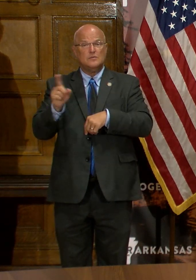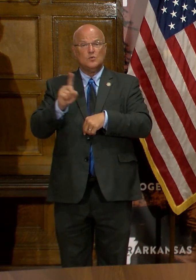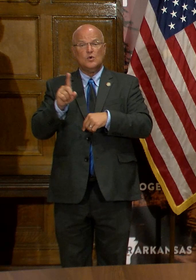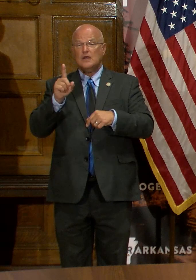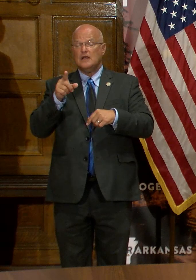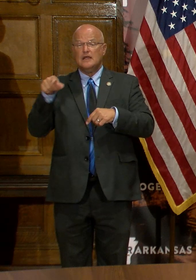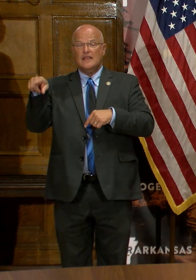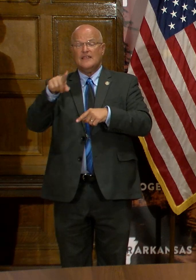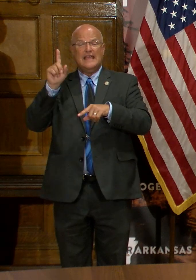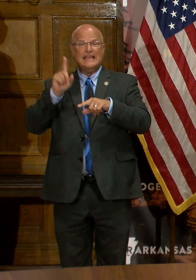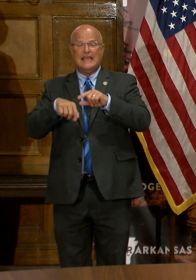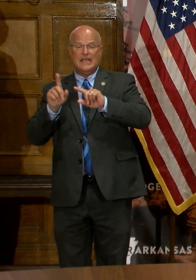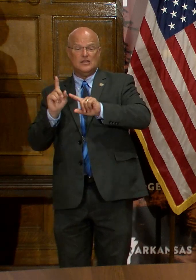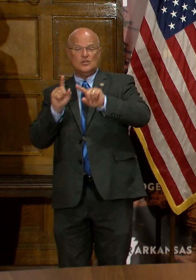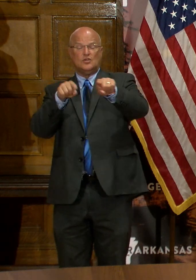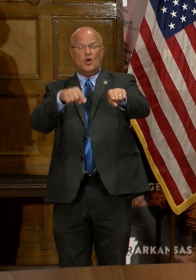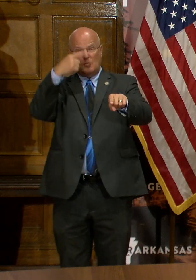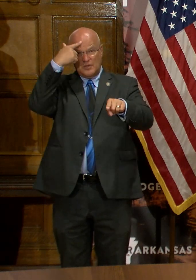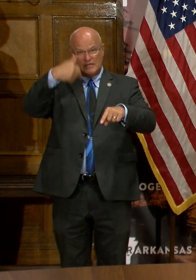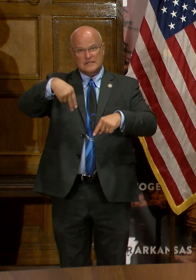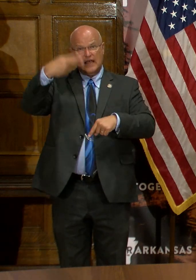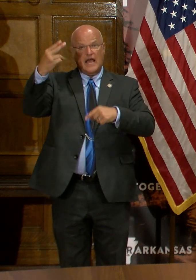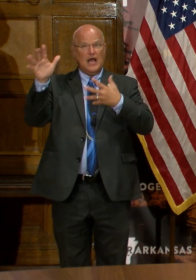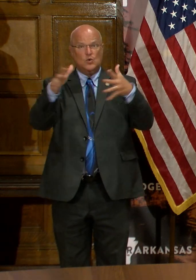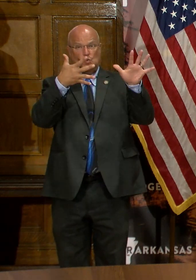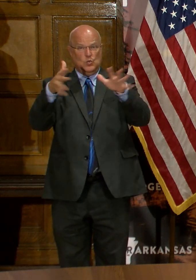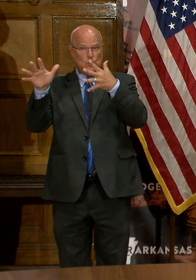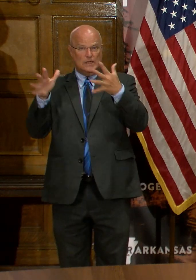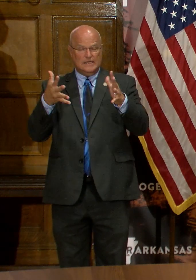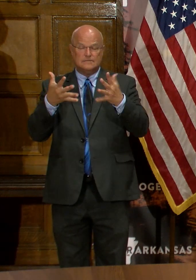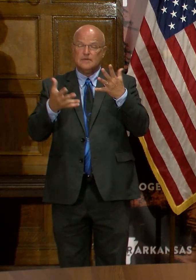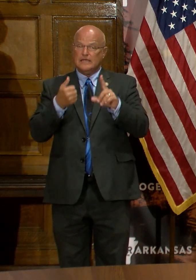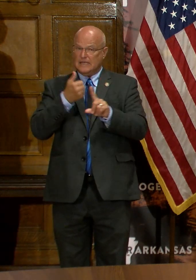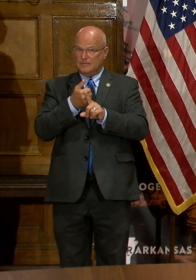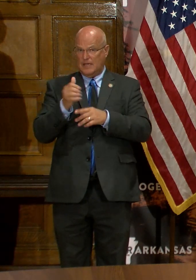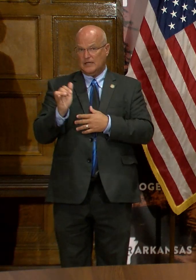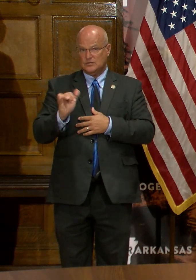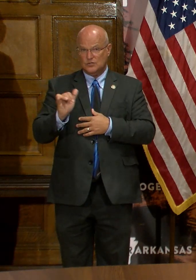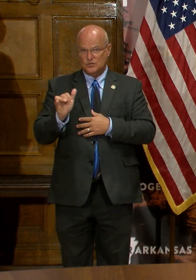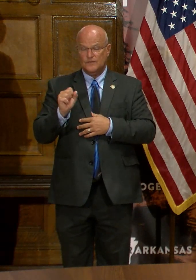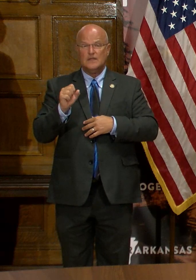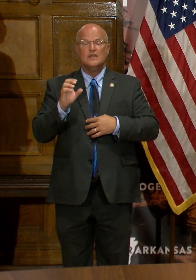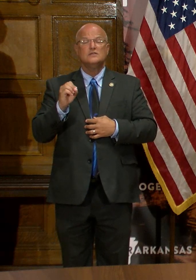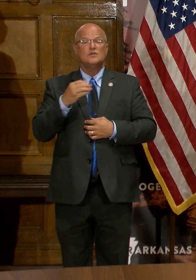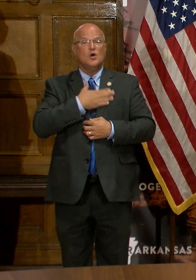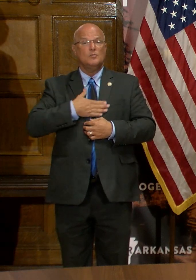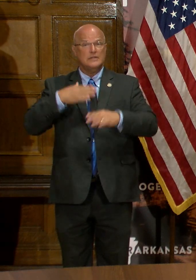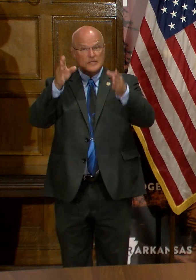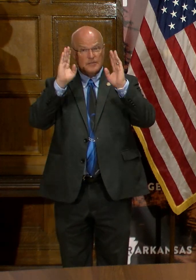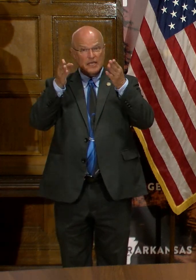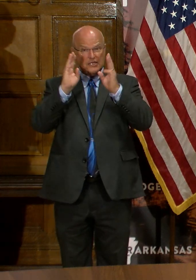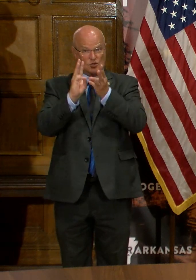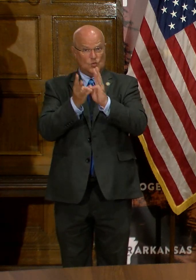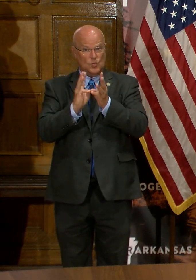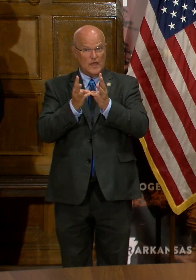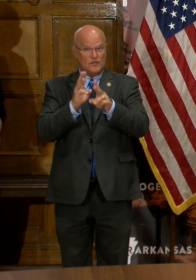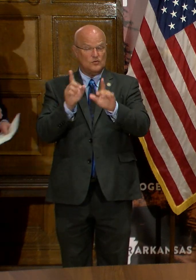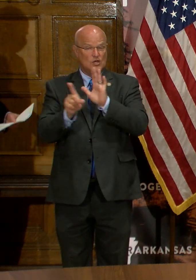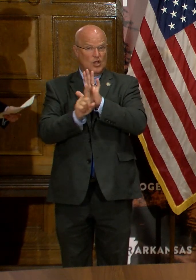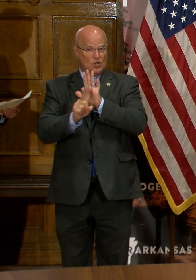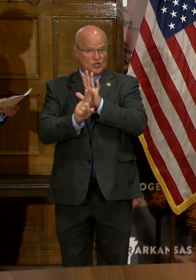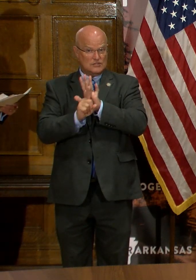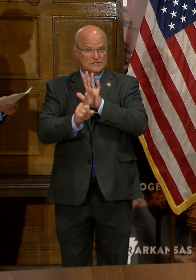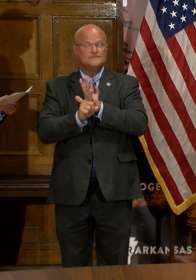can't actually deploy because of the high wind, so that could have an impact. So please pay attention to the weather alerts,